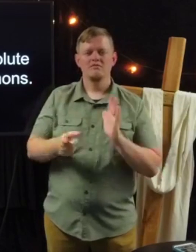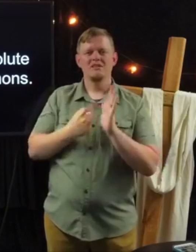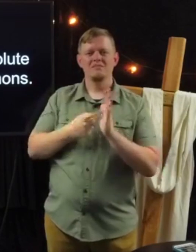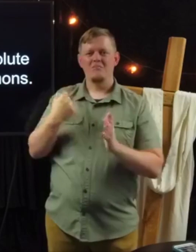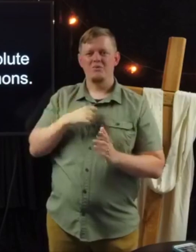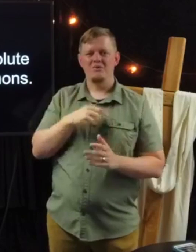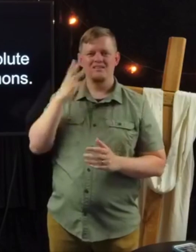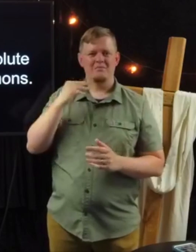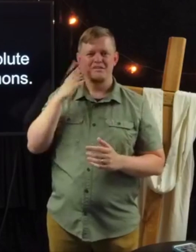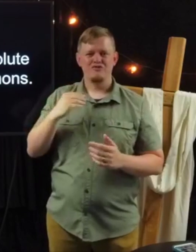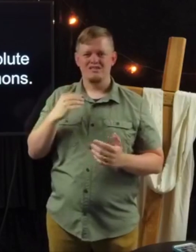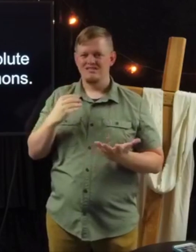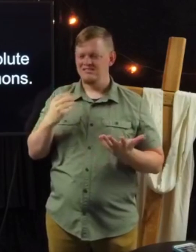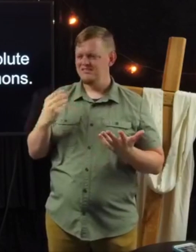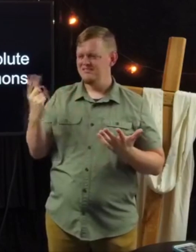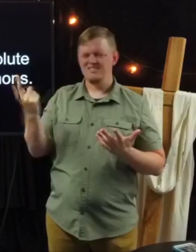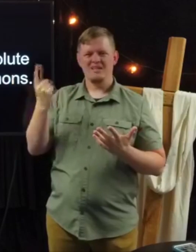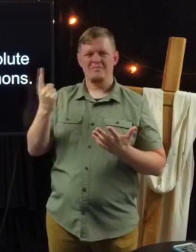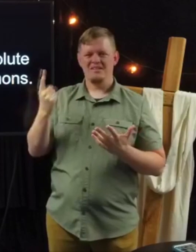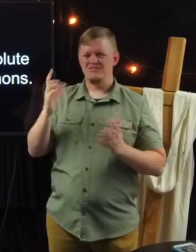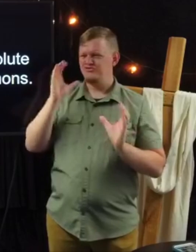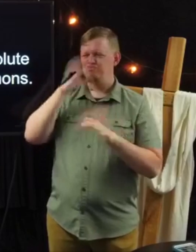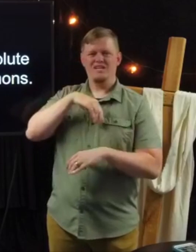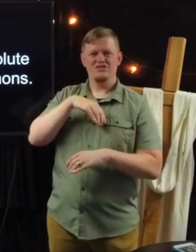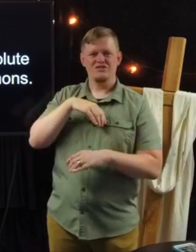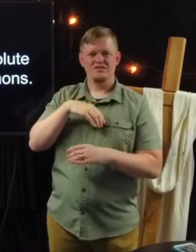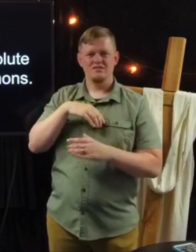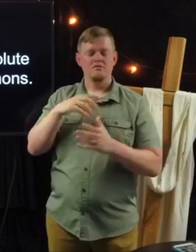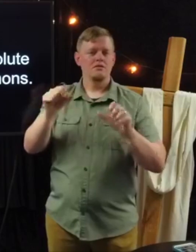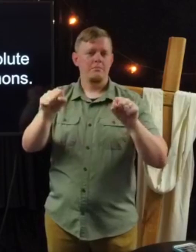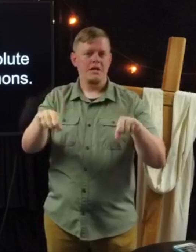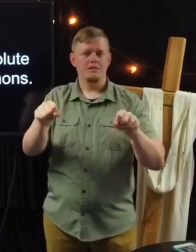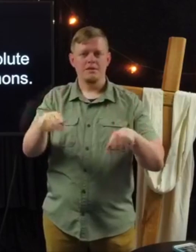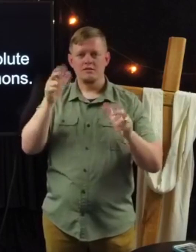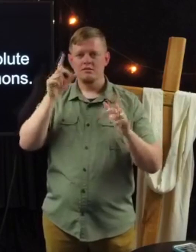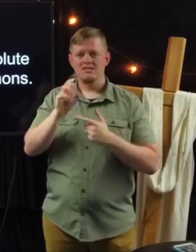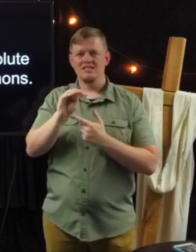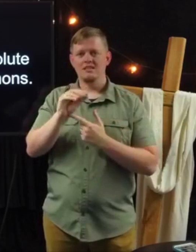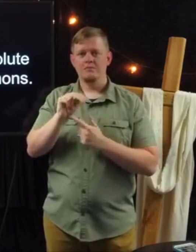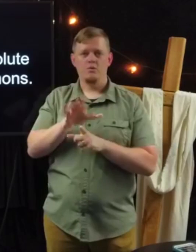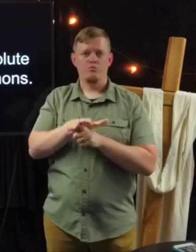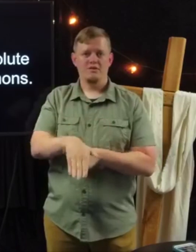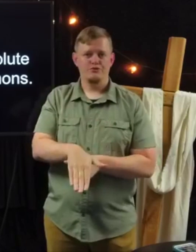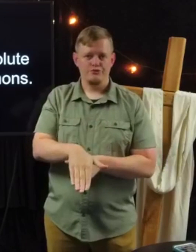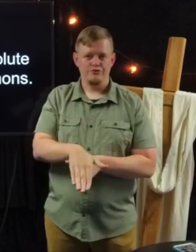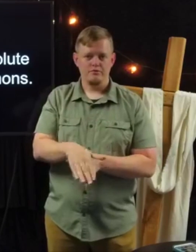natural. Sometimes maybe we experience something that just seems strange. It's possible that it is